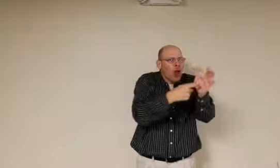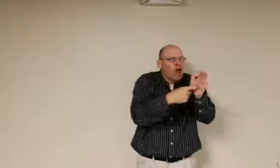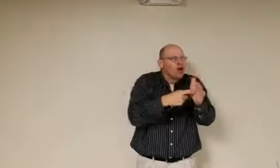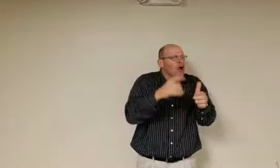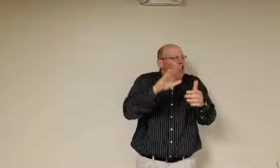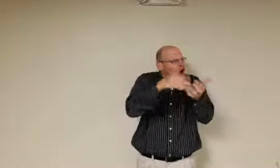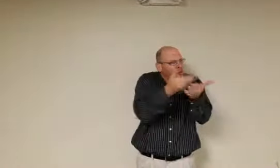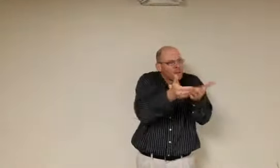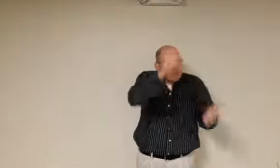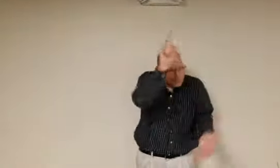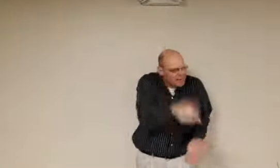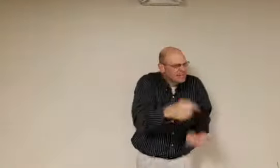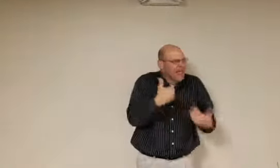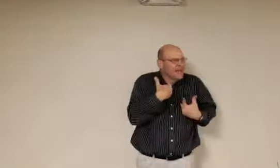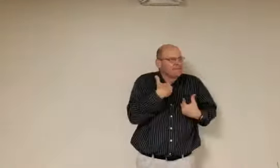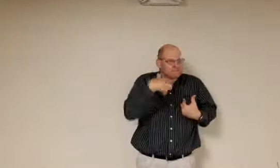high priest, what they were required to wear.